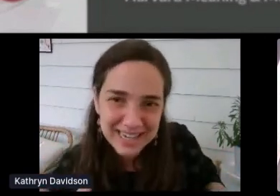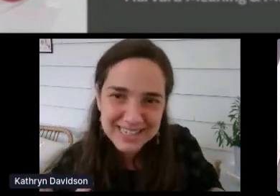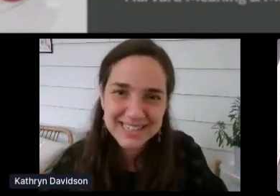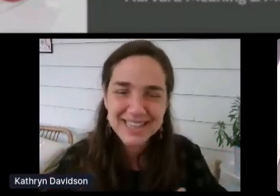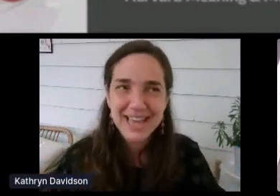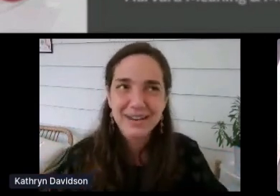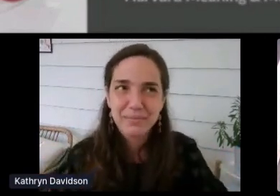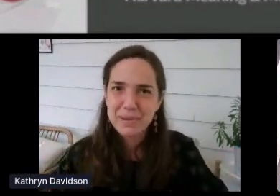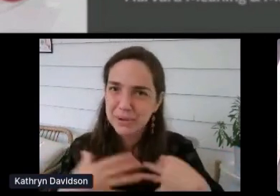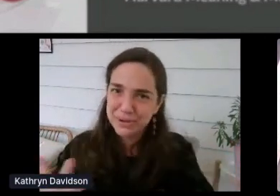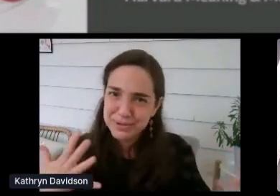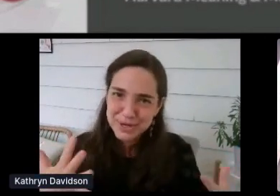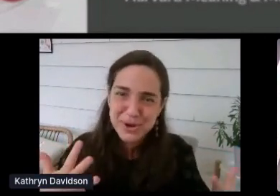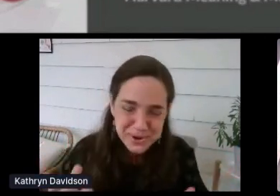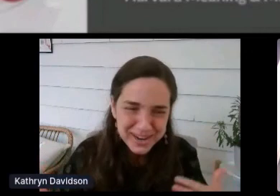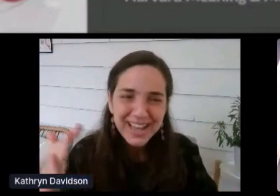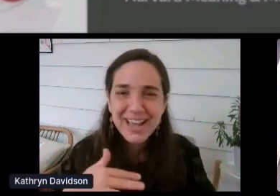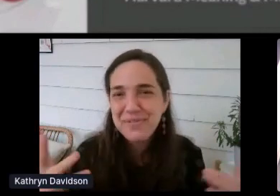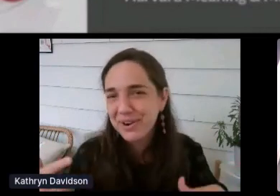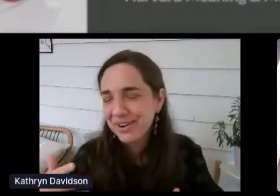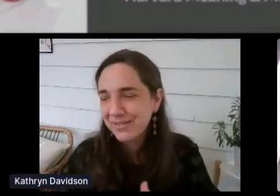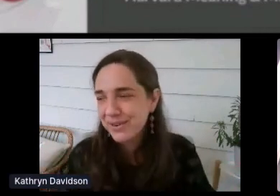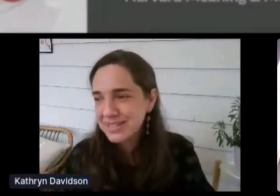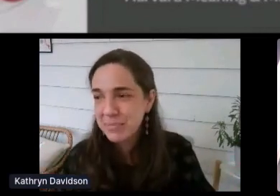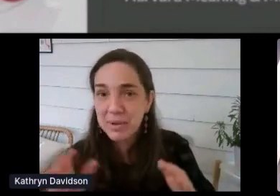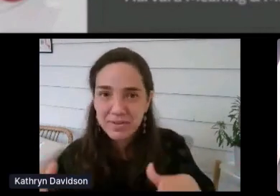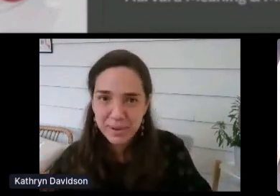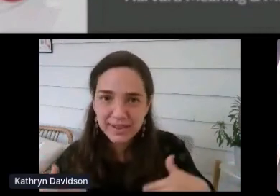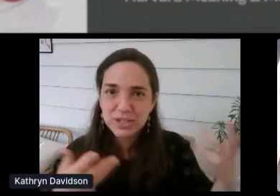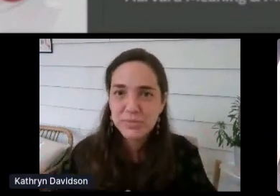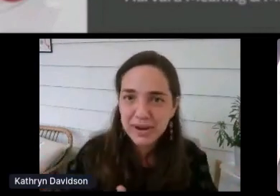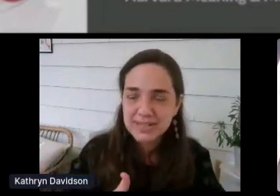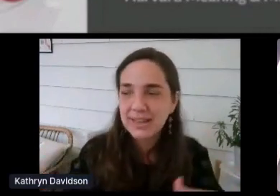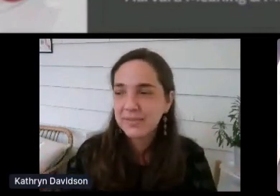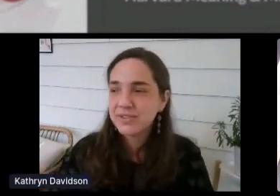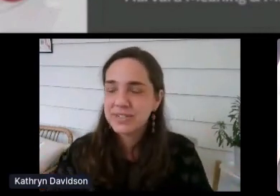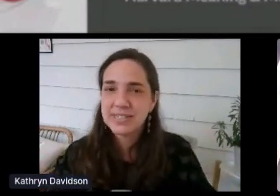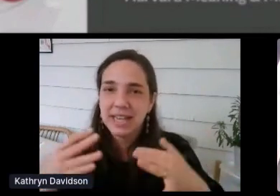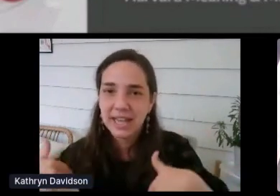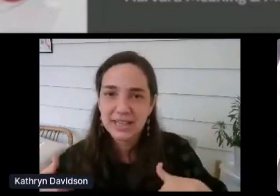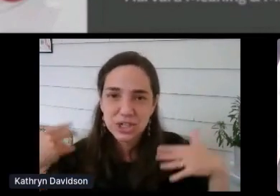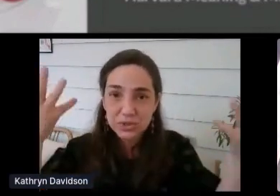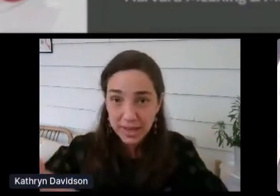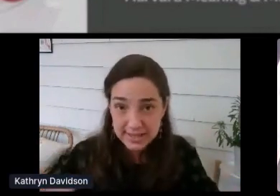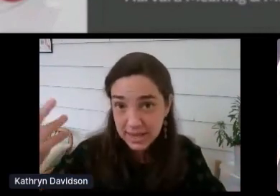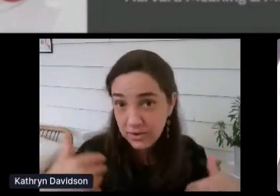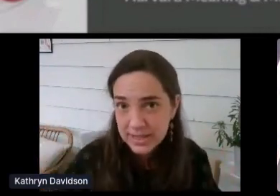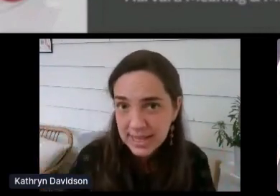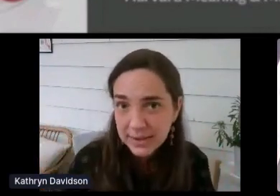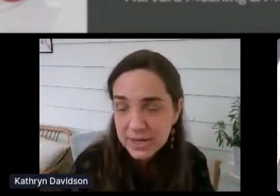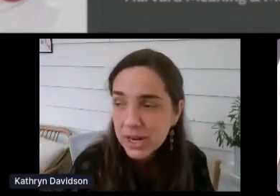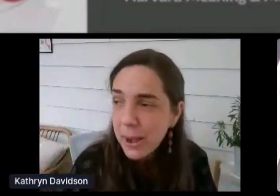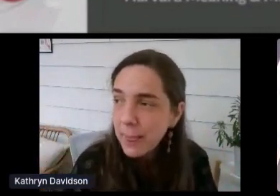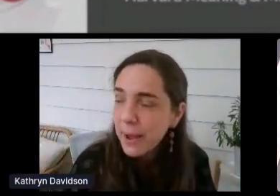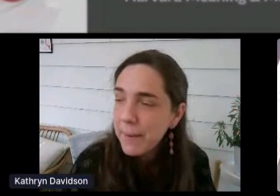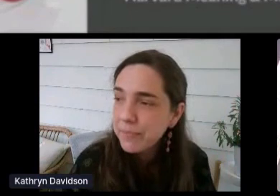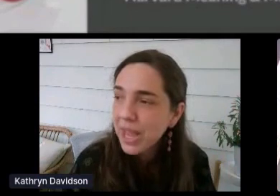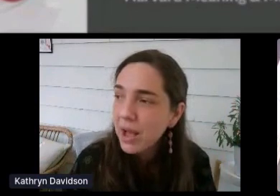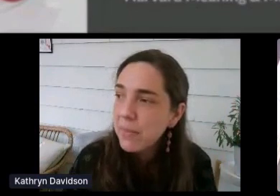expected mistakes that people are used to if you're, for example, coming from English to American Sign Language versus like English to, say, Korean Sign